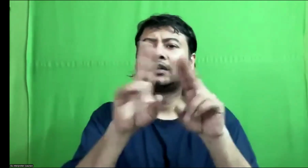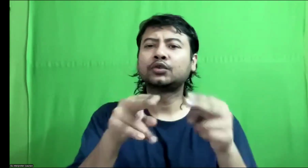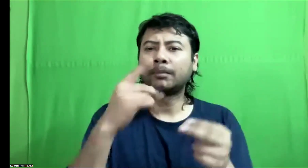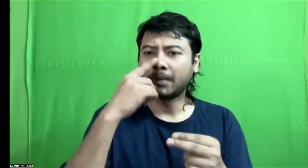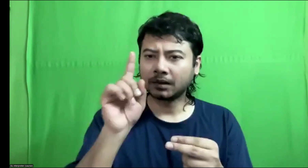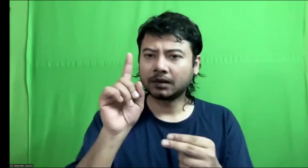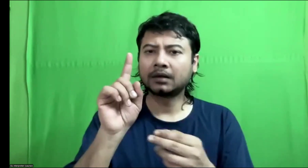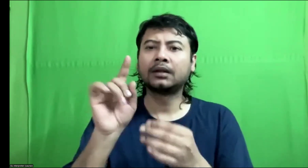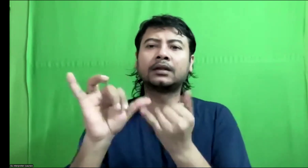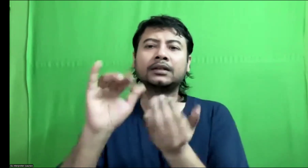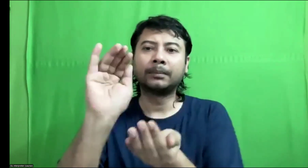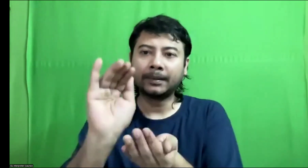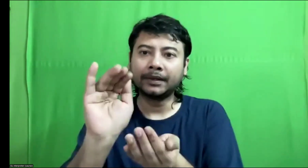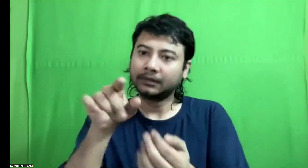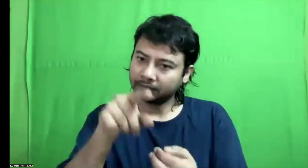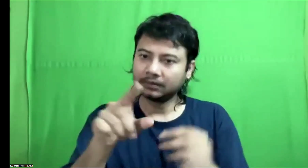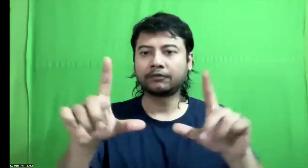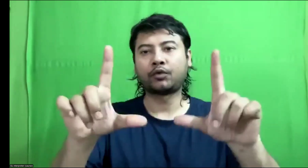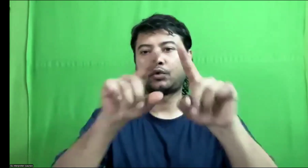offer a ghee lamp to Krishna.